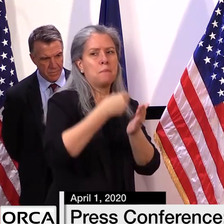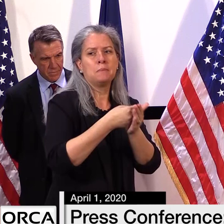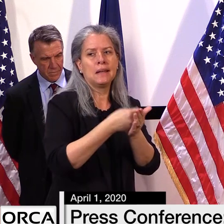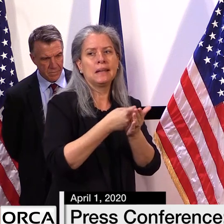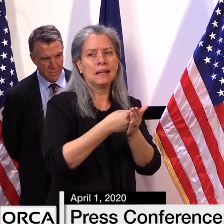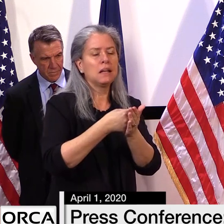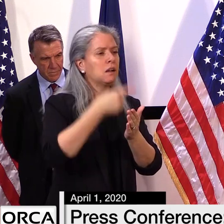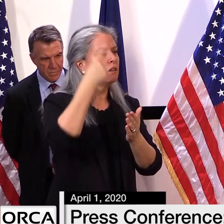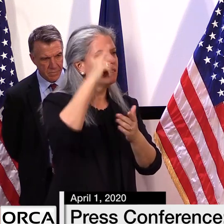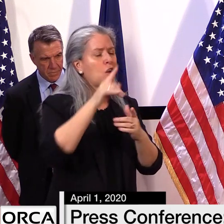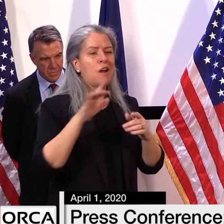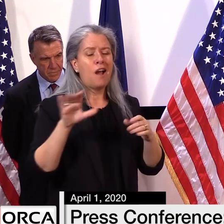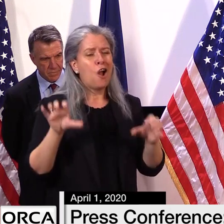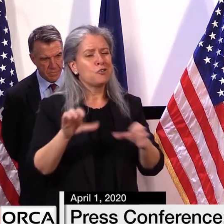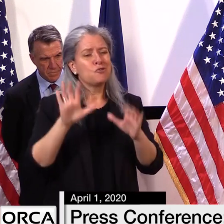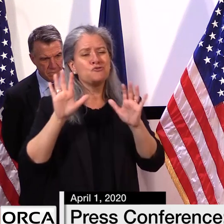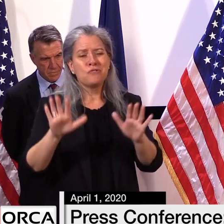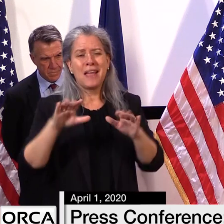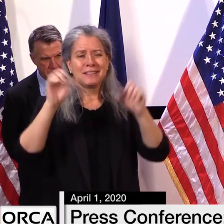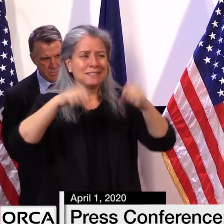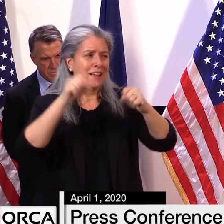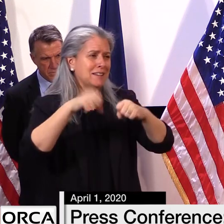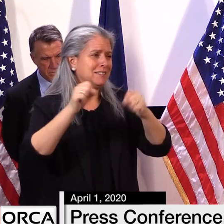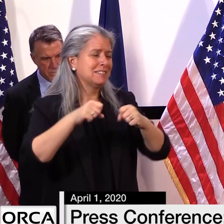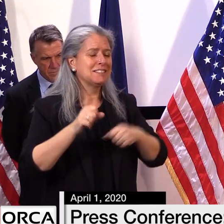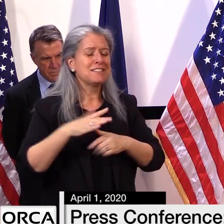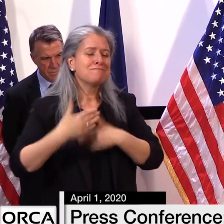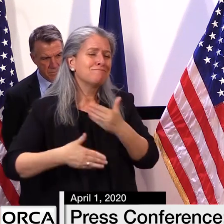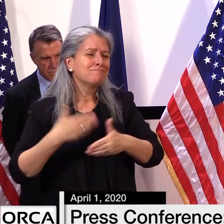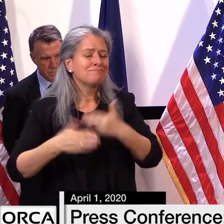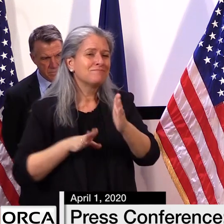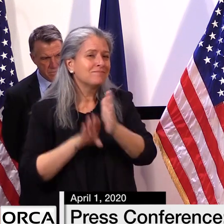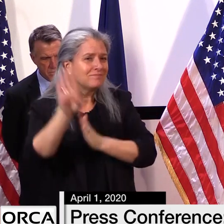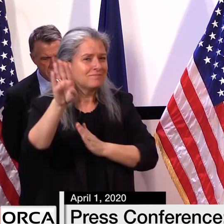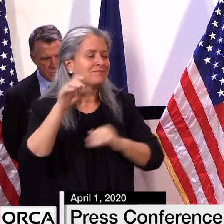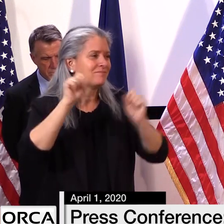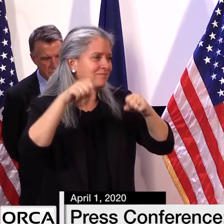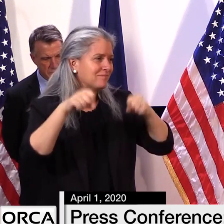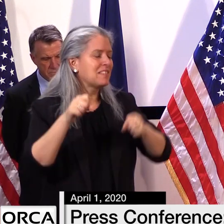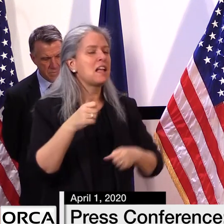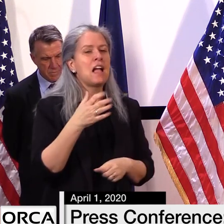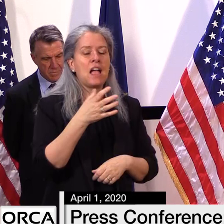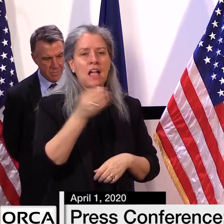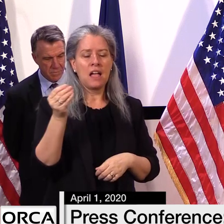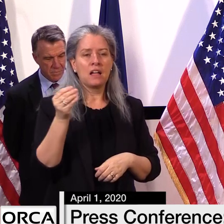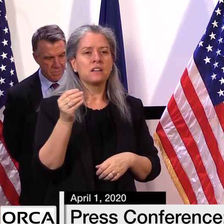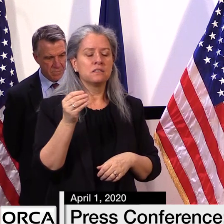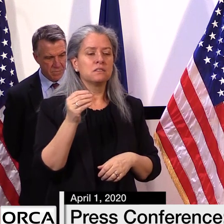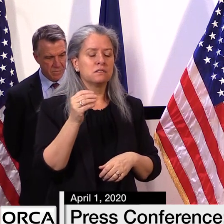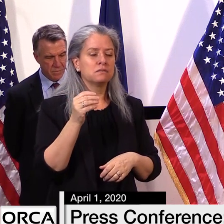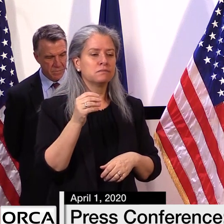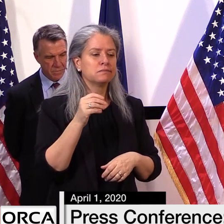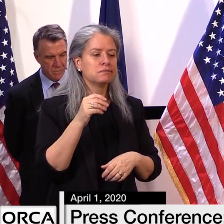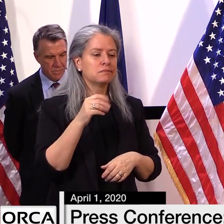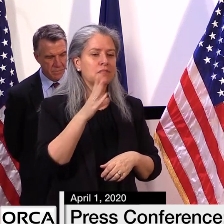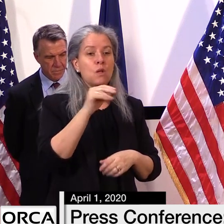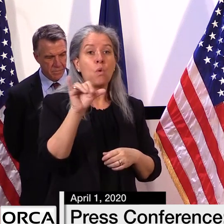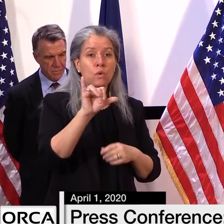to continue the great work they're doing, as well as to use that money to provide